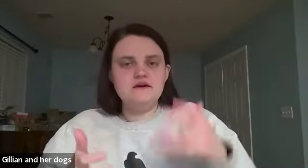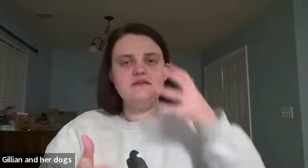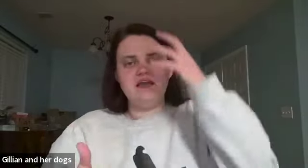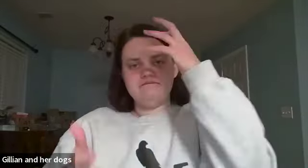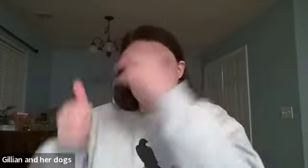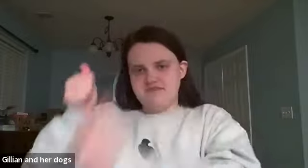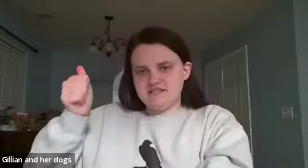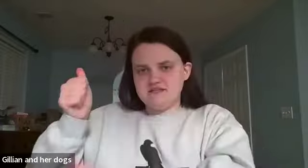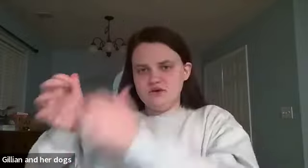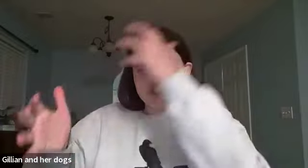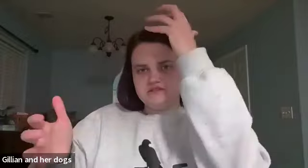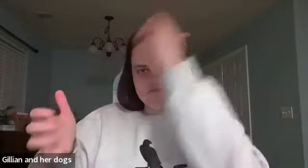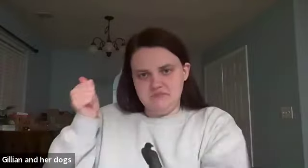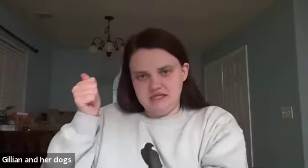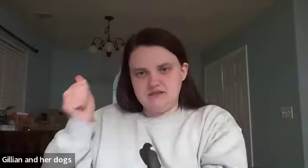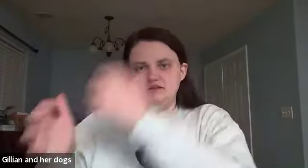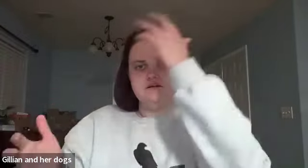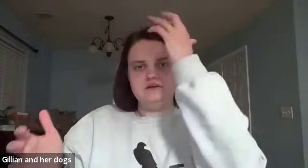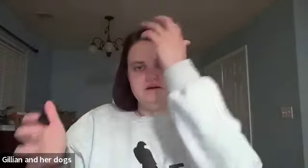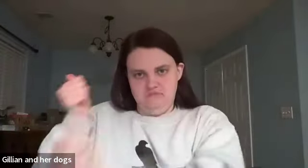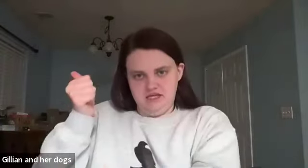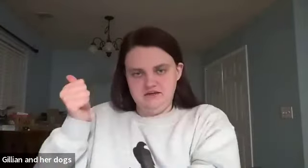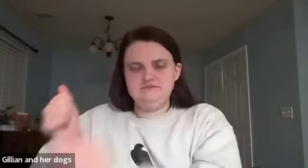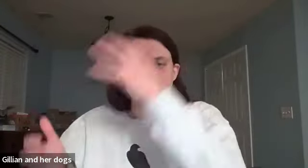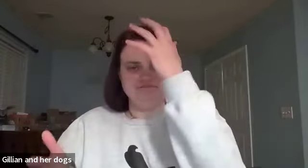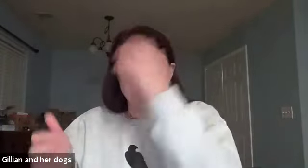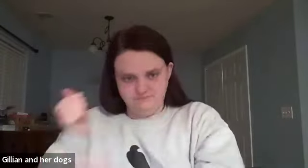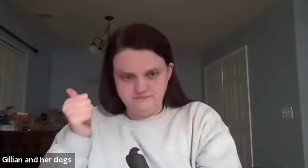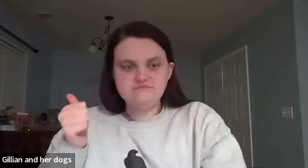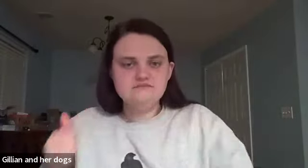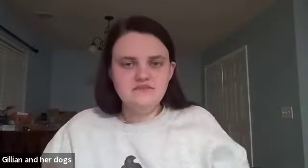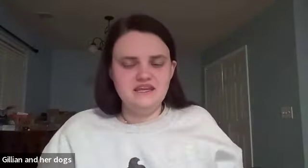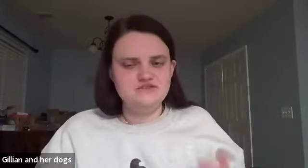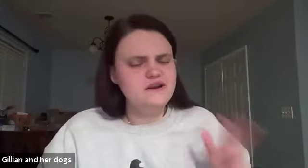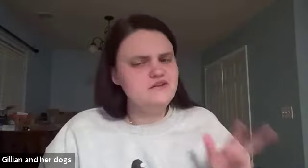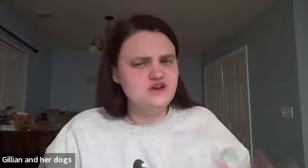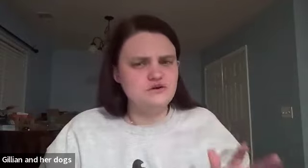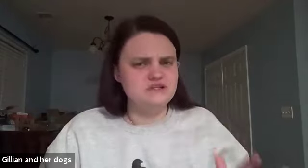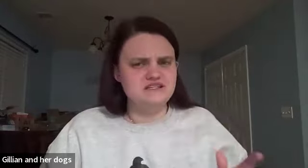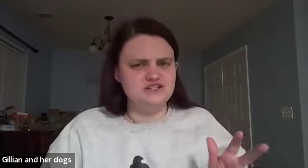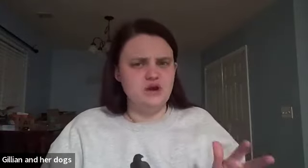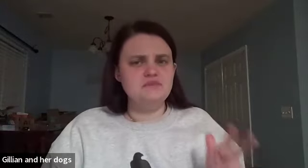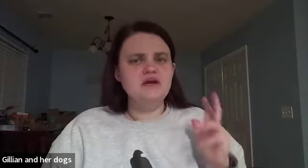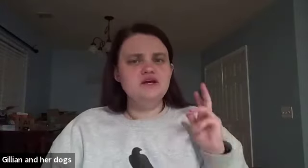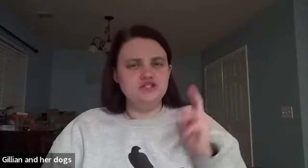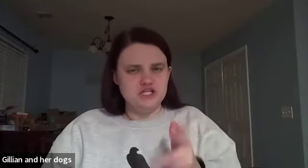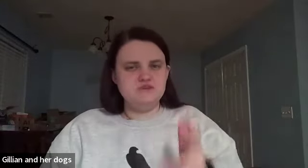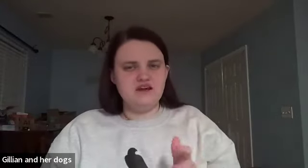very like fast motion, mean, mean. It's one of those hard ones to describe just